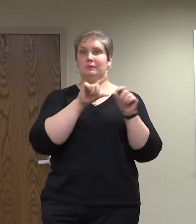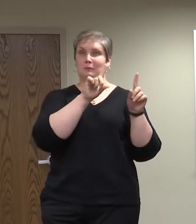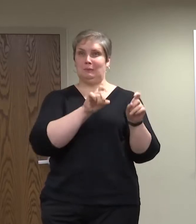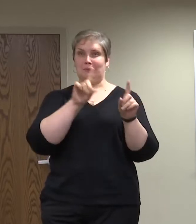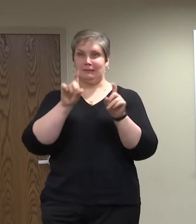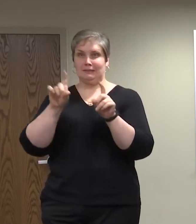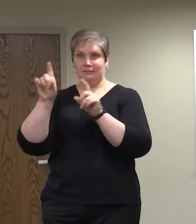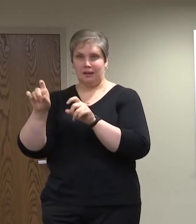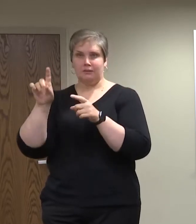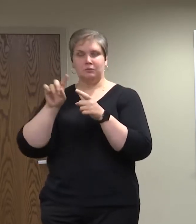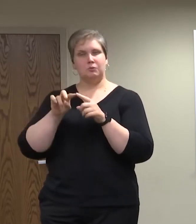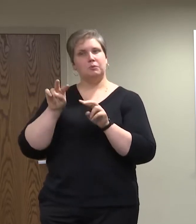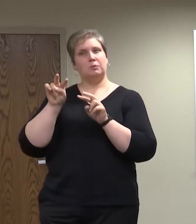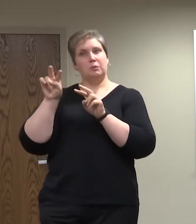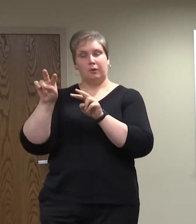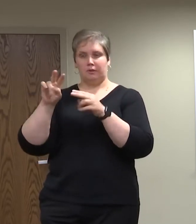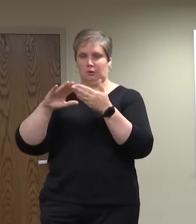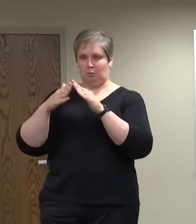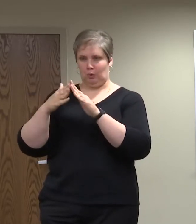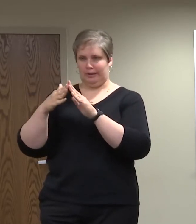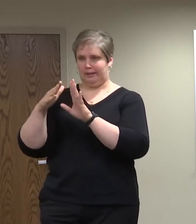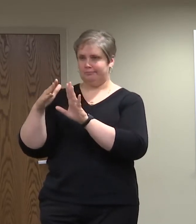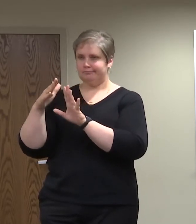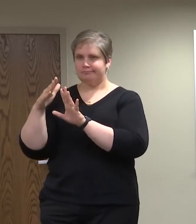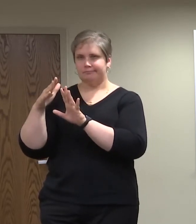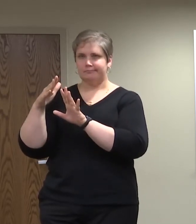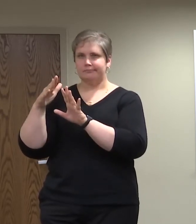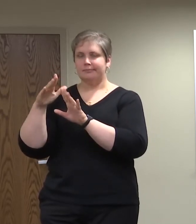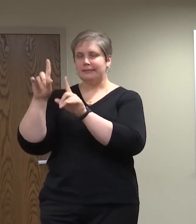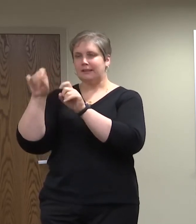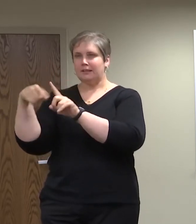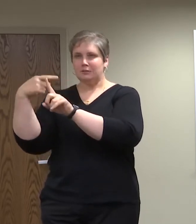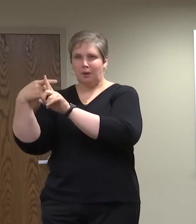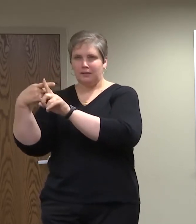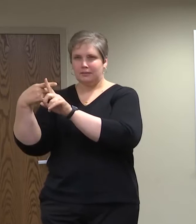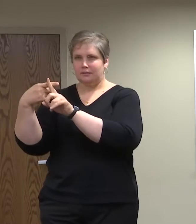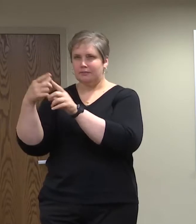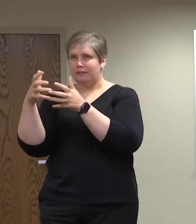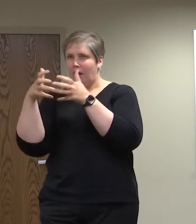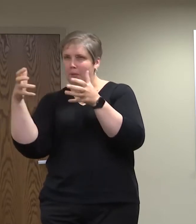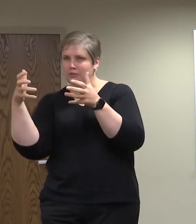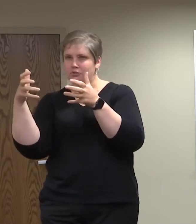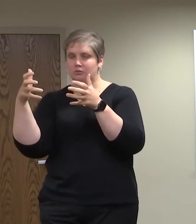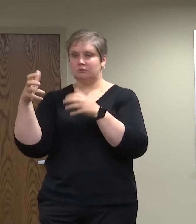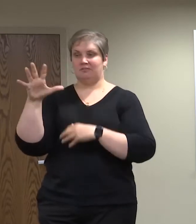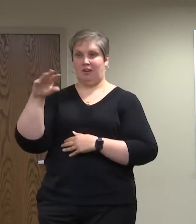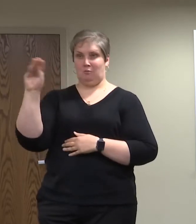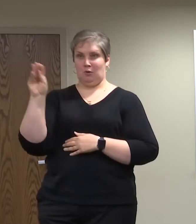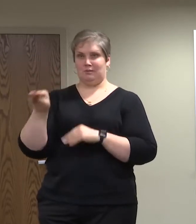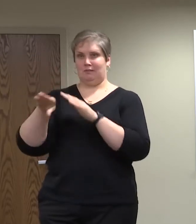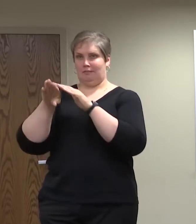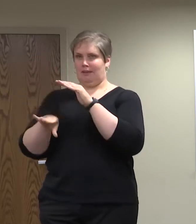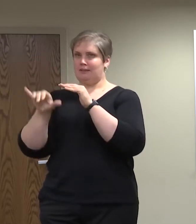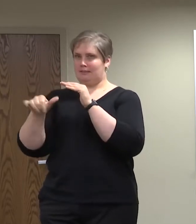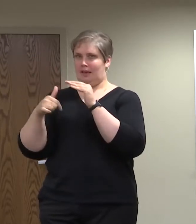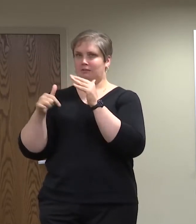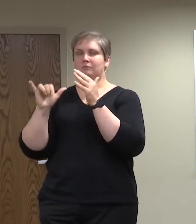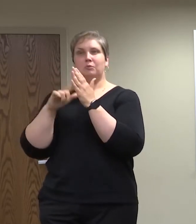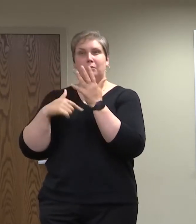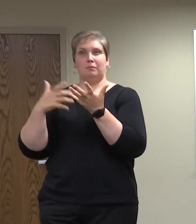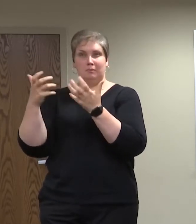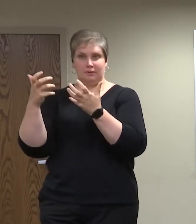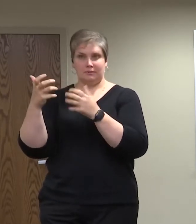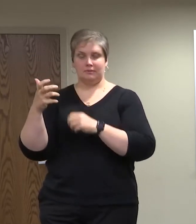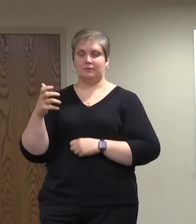schools, and I should say in our community. We want it to be less than or equal to 5%. New cases per 100,000, we want that to be